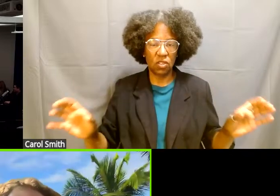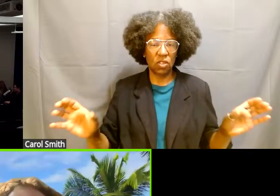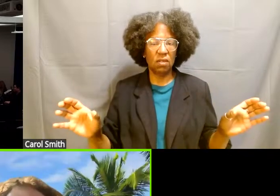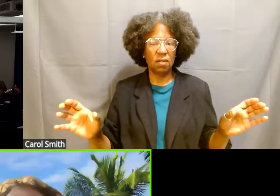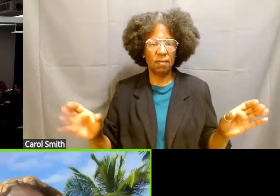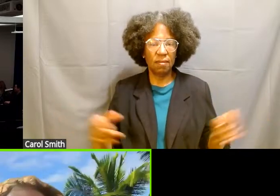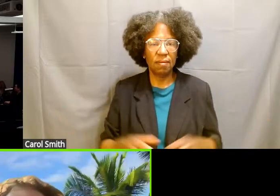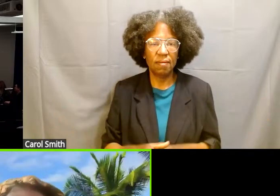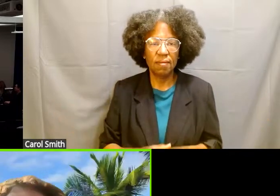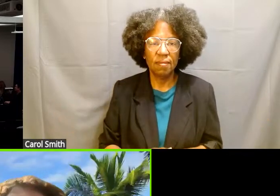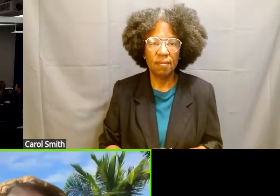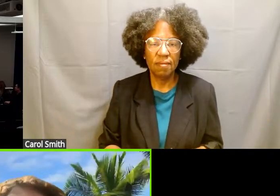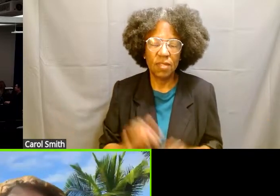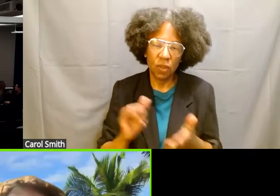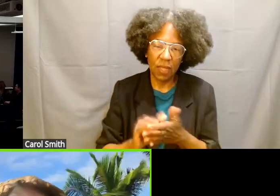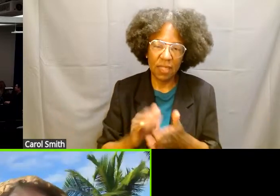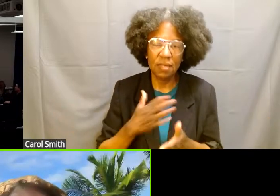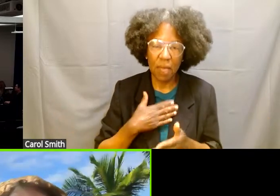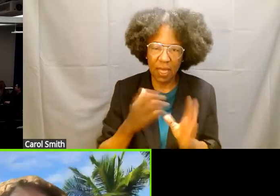So that's my comments.